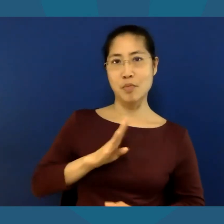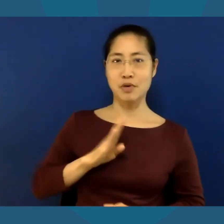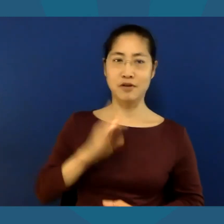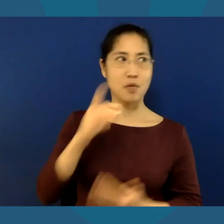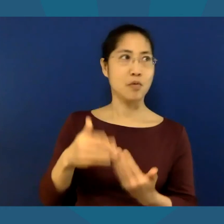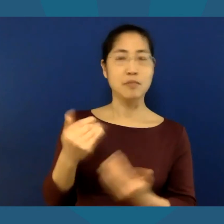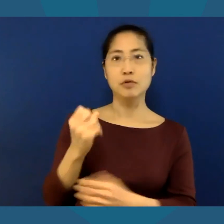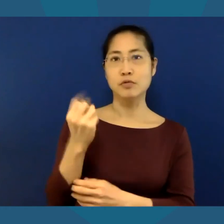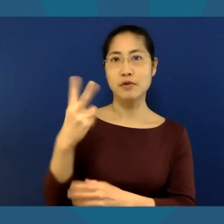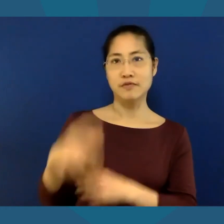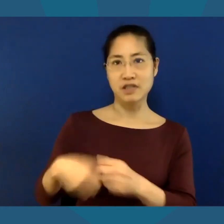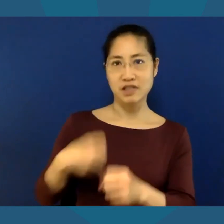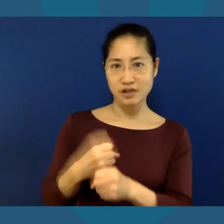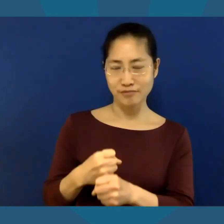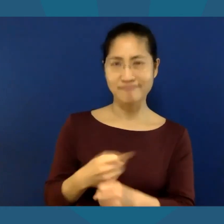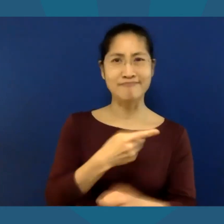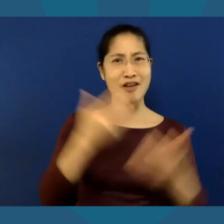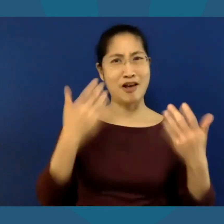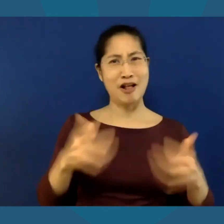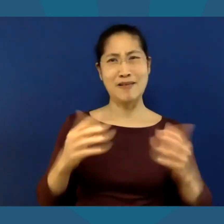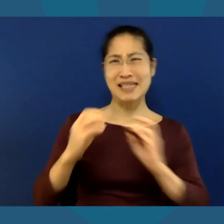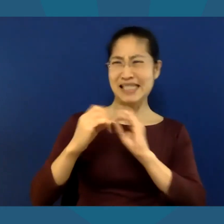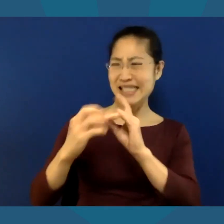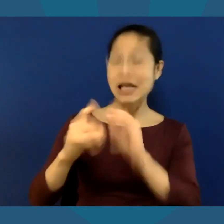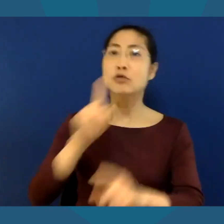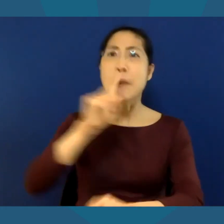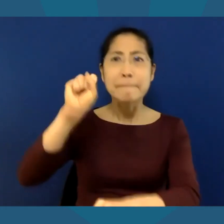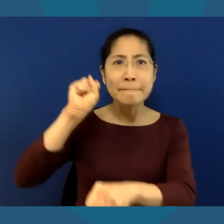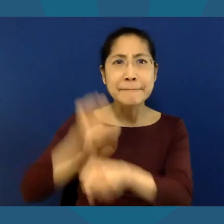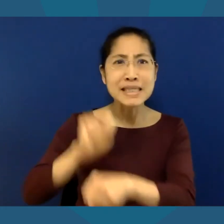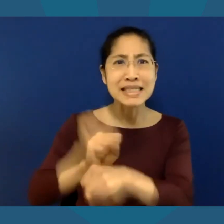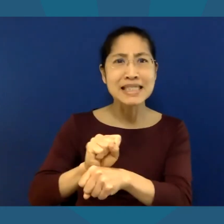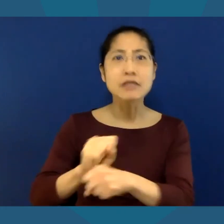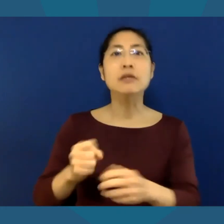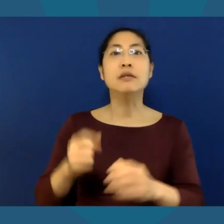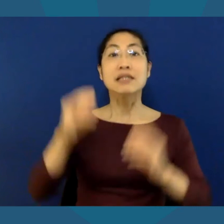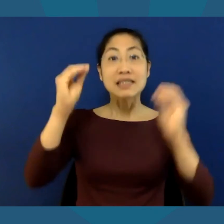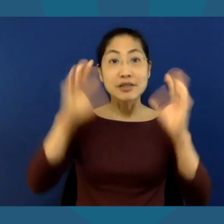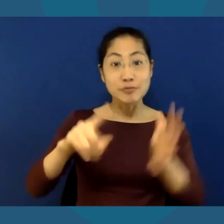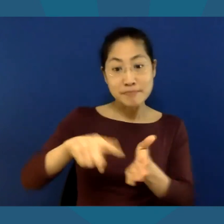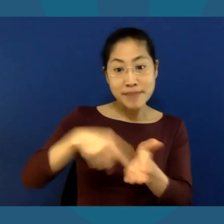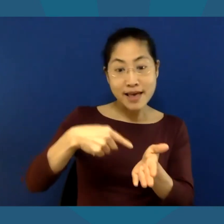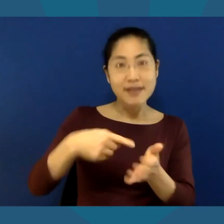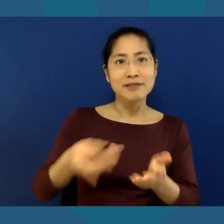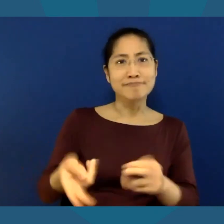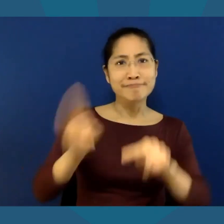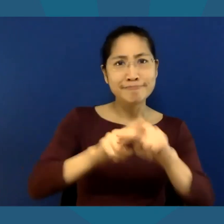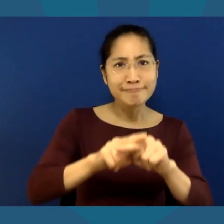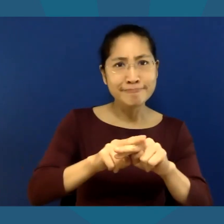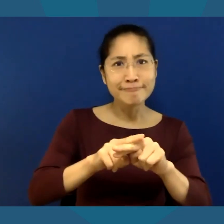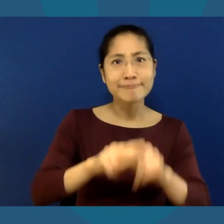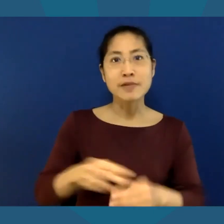local school board member, so he fought for and delivered increased teacher